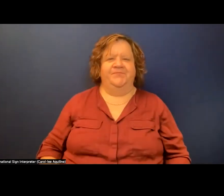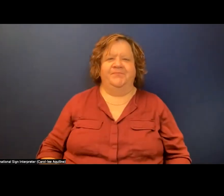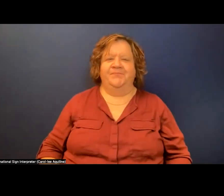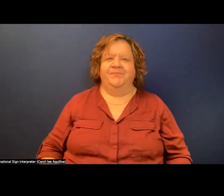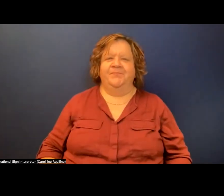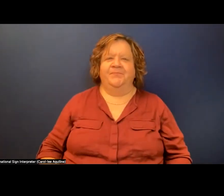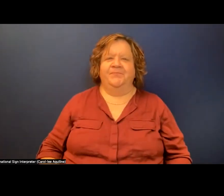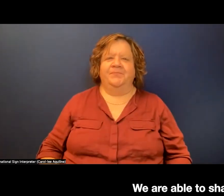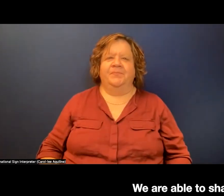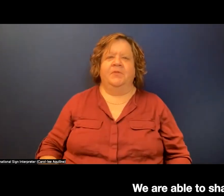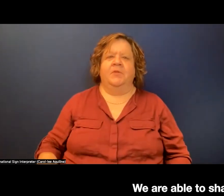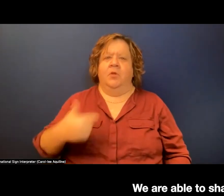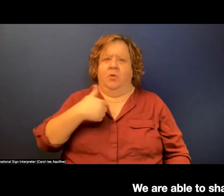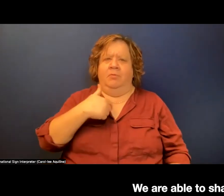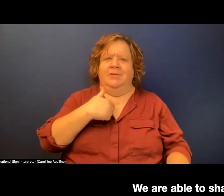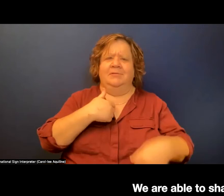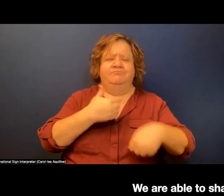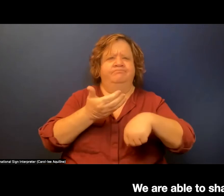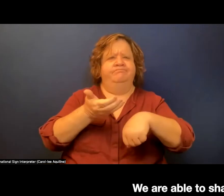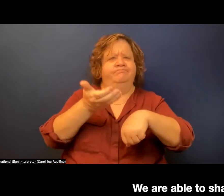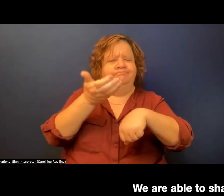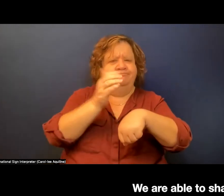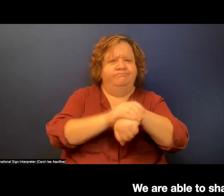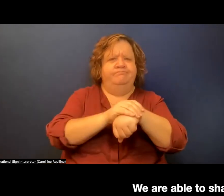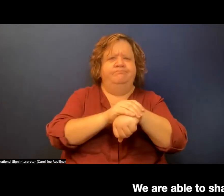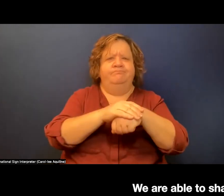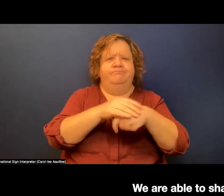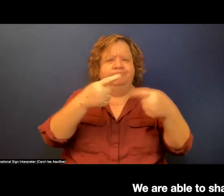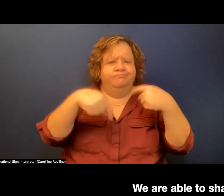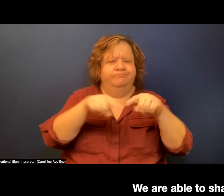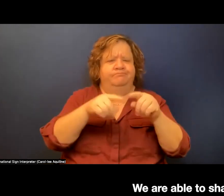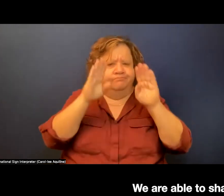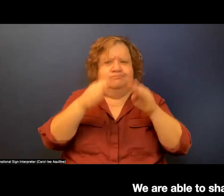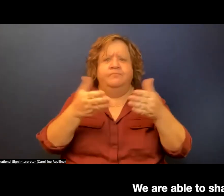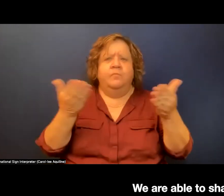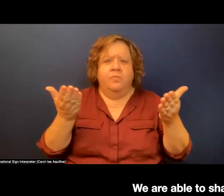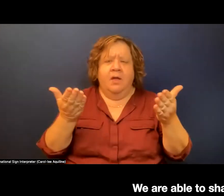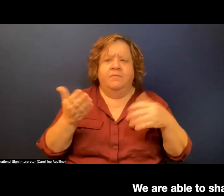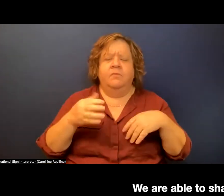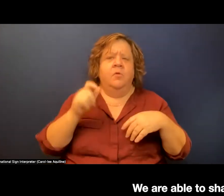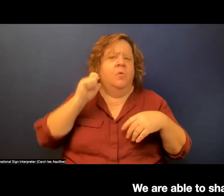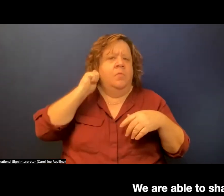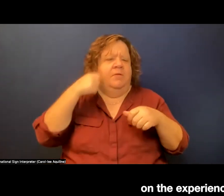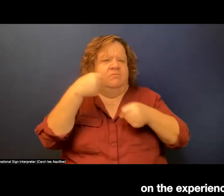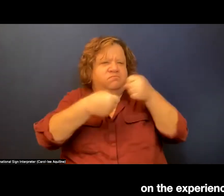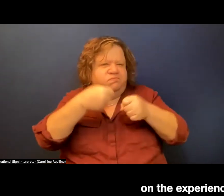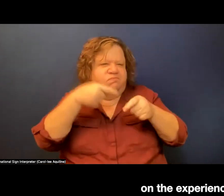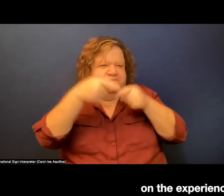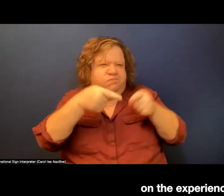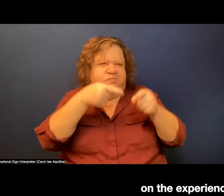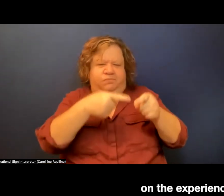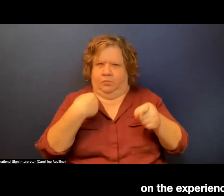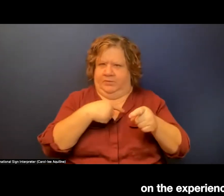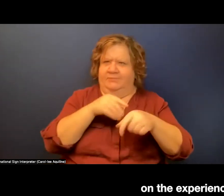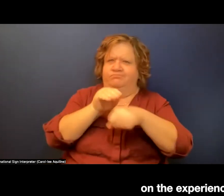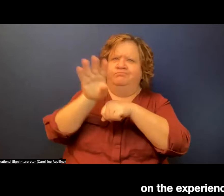especially during the COVID pandemic, where we were able to share the result of a study that we conducted